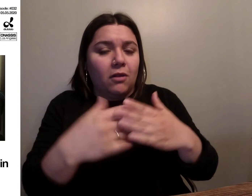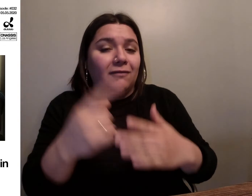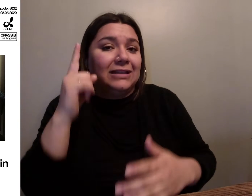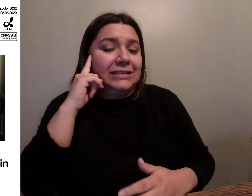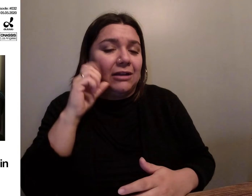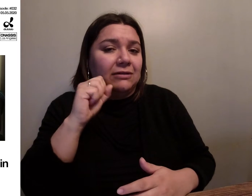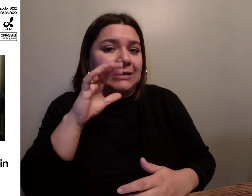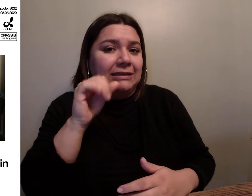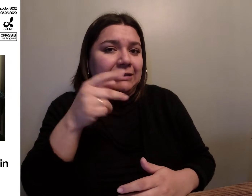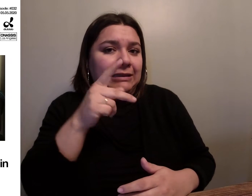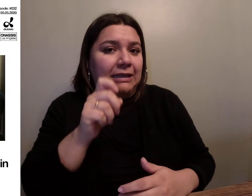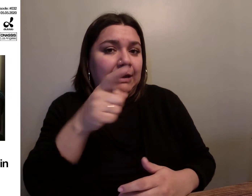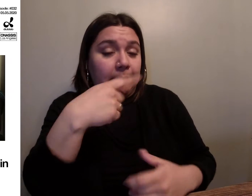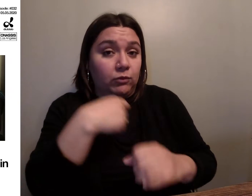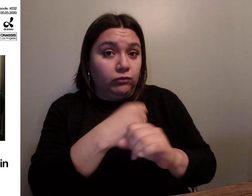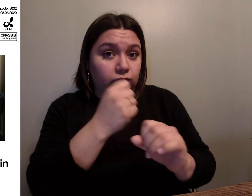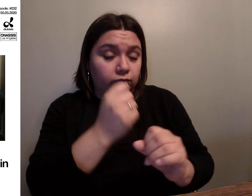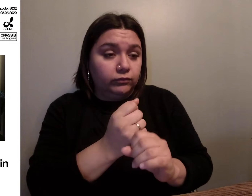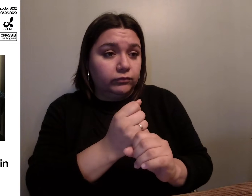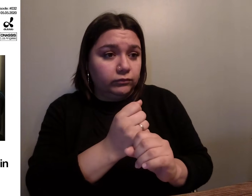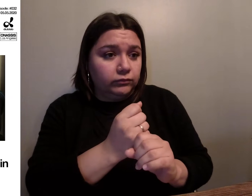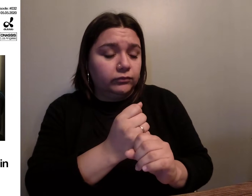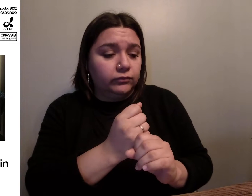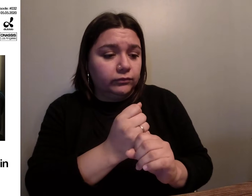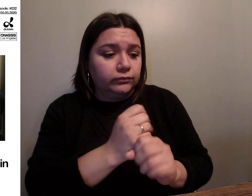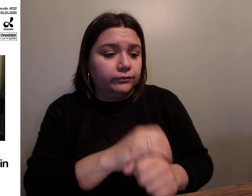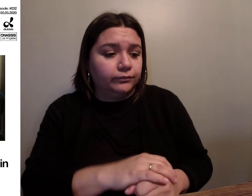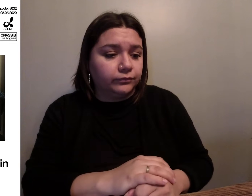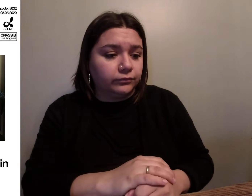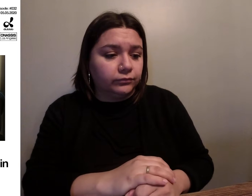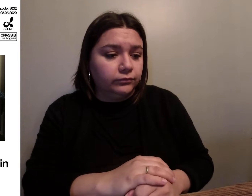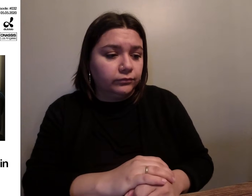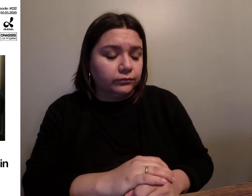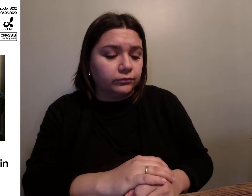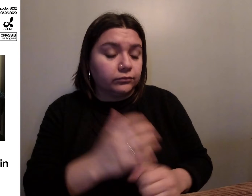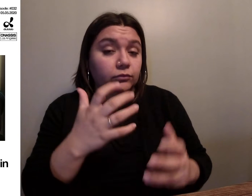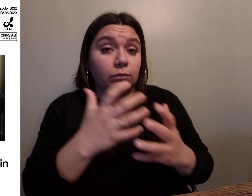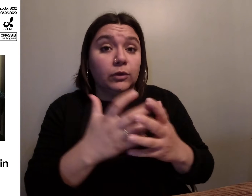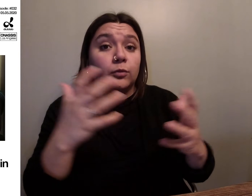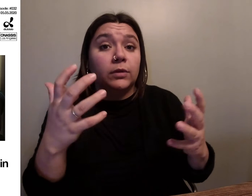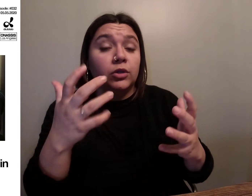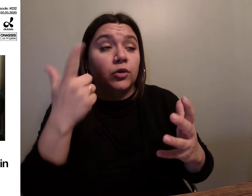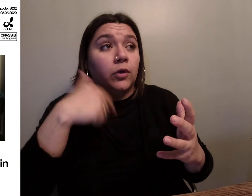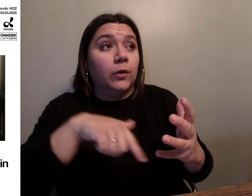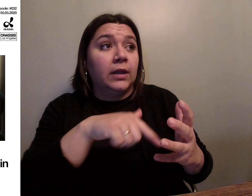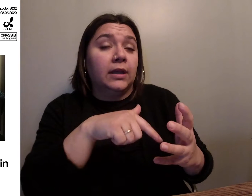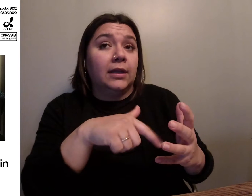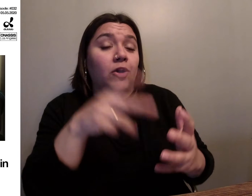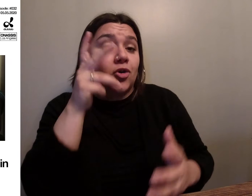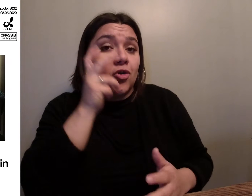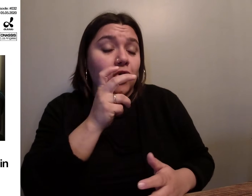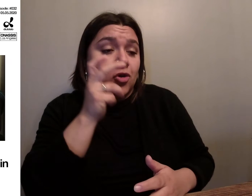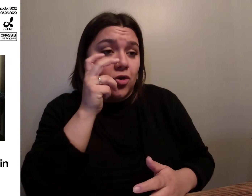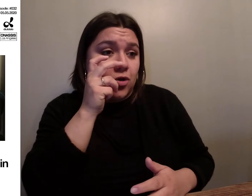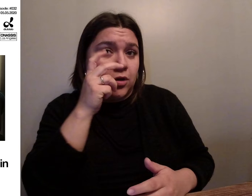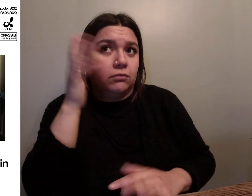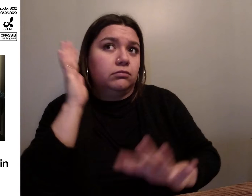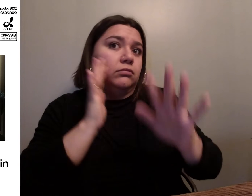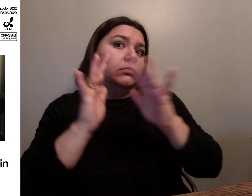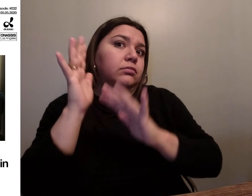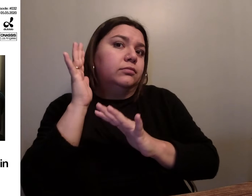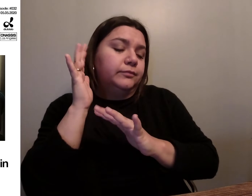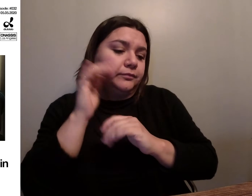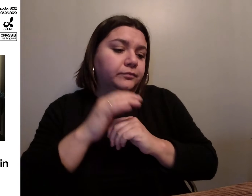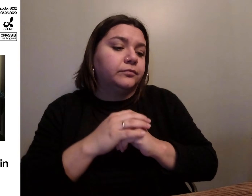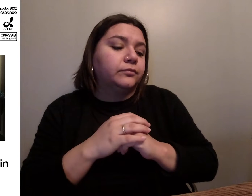so much of what we heard once upon a time is no longer. And I'd love you to talk